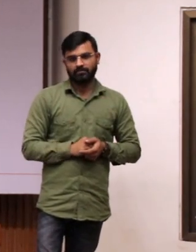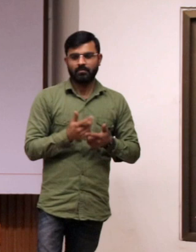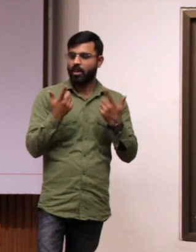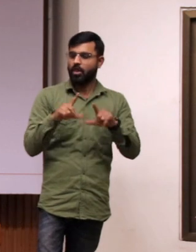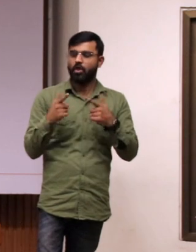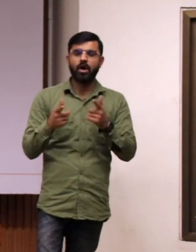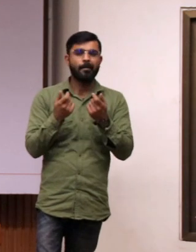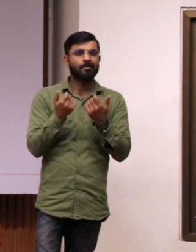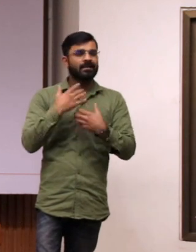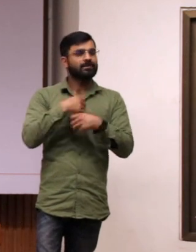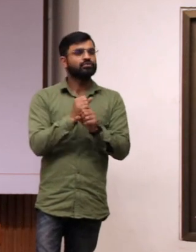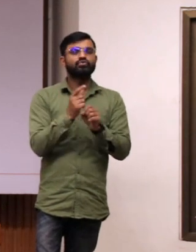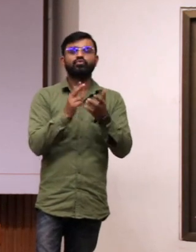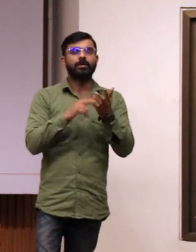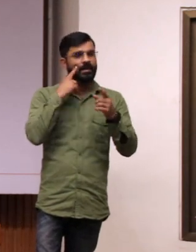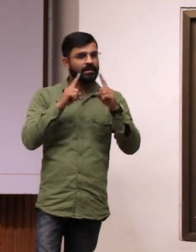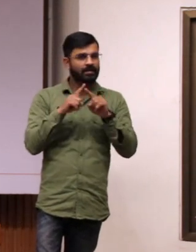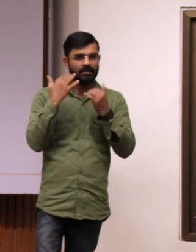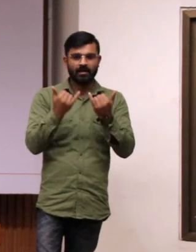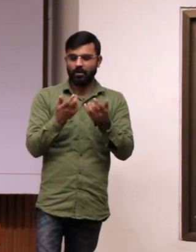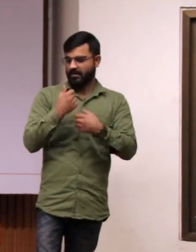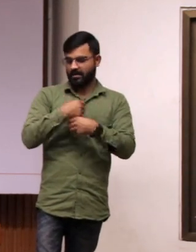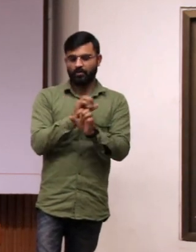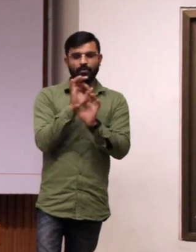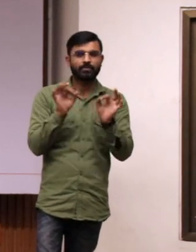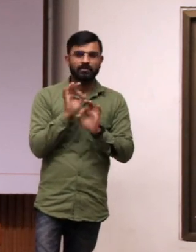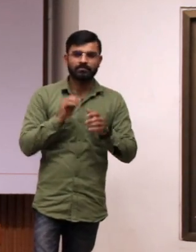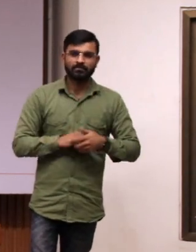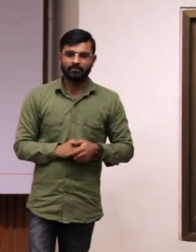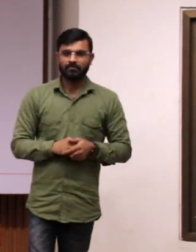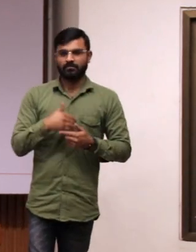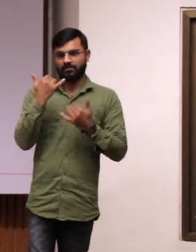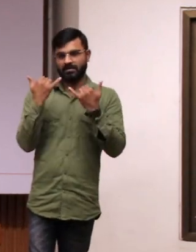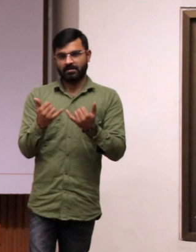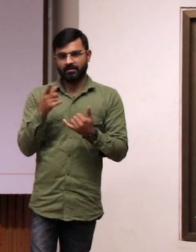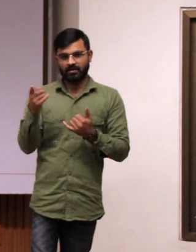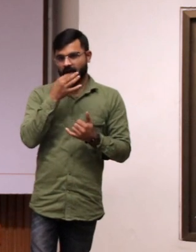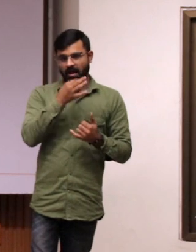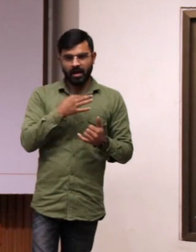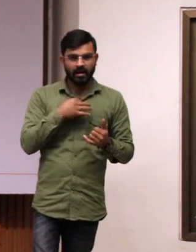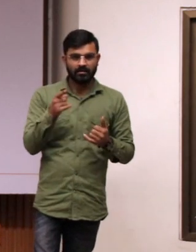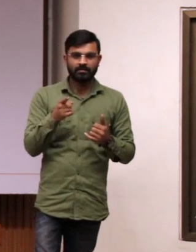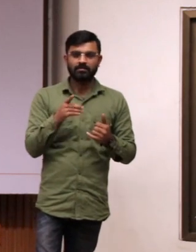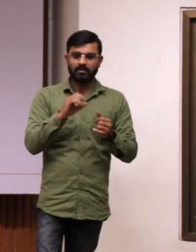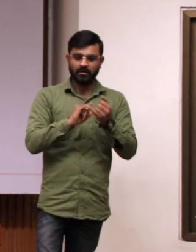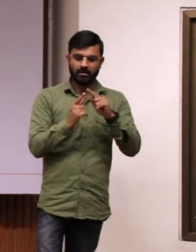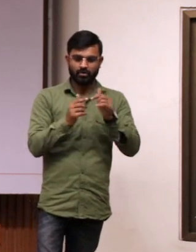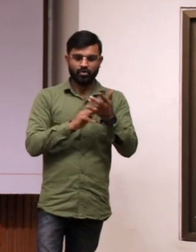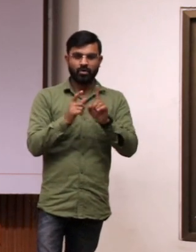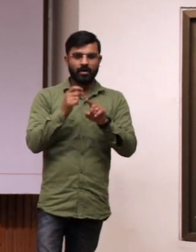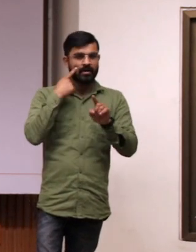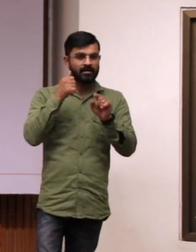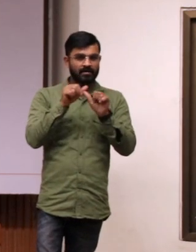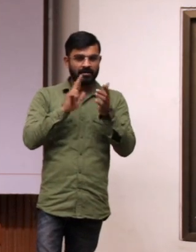lost because they were money making unit. Now they were not money making unit. Now they were asked to be custodian of